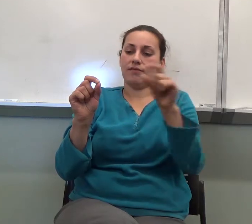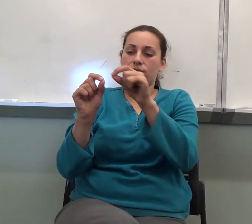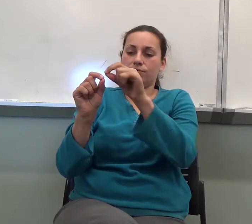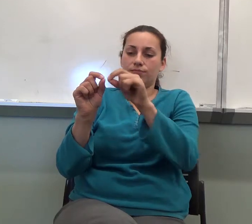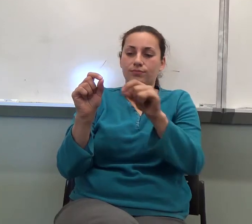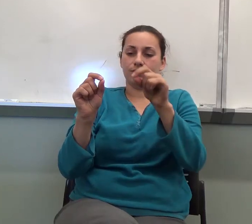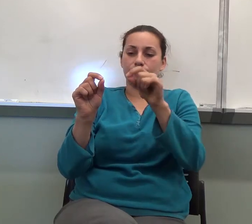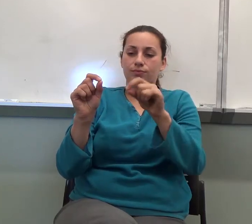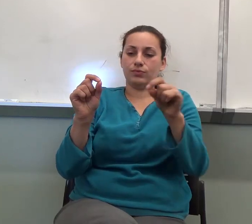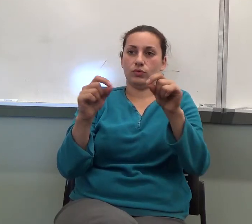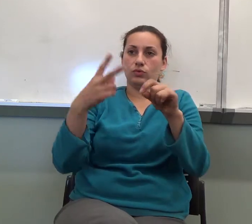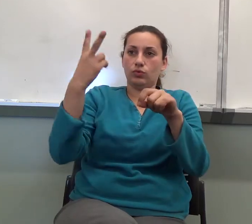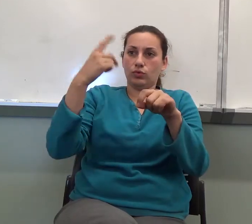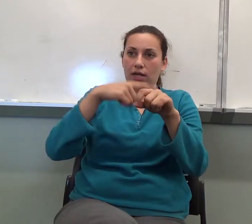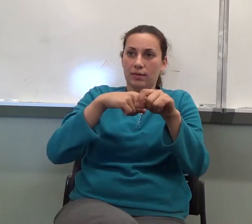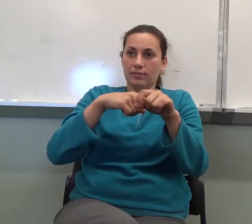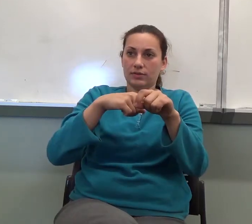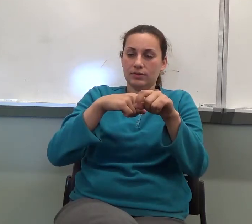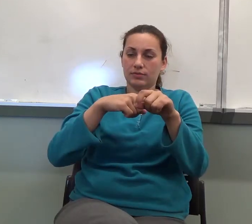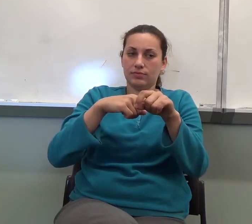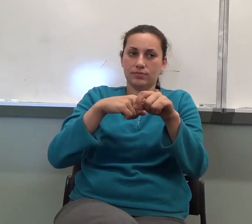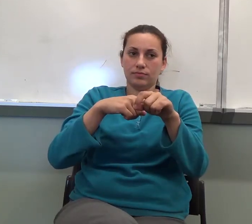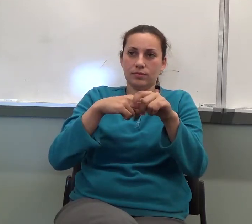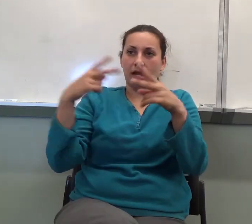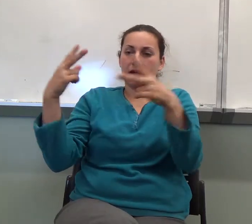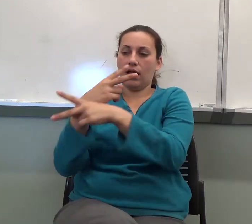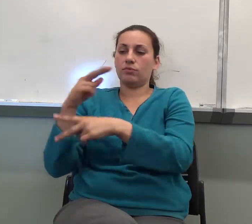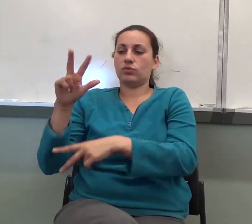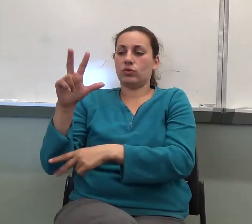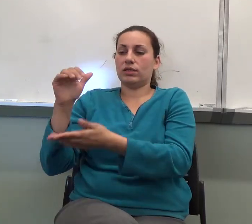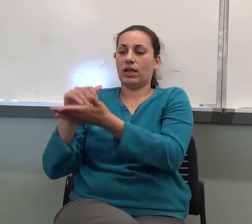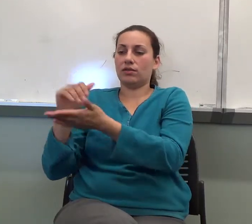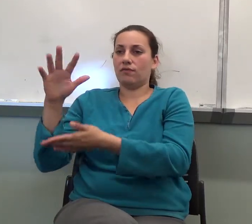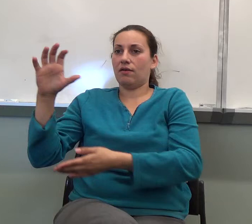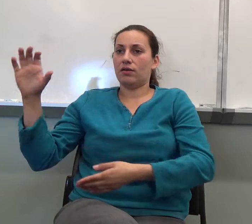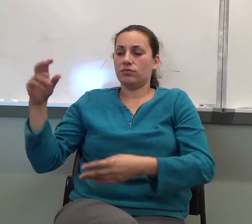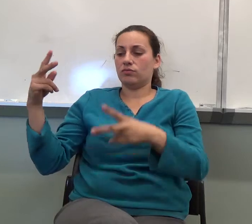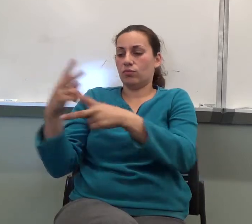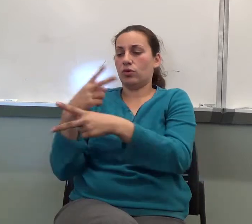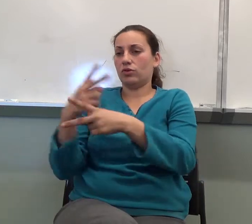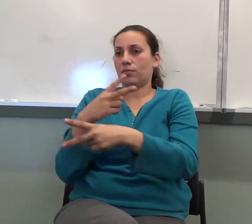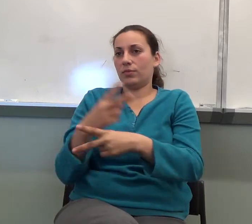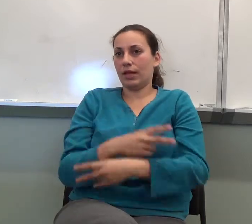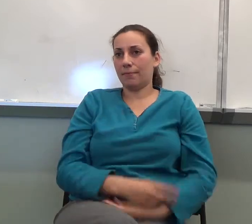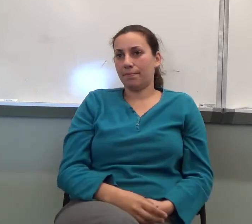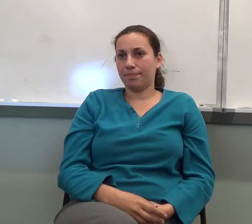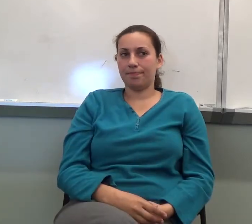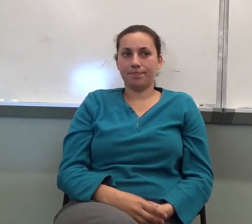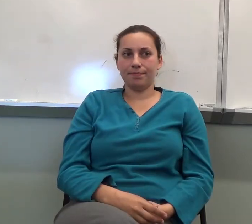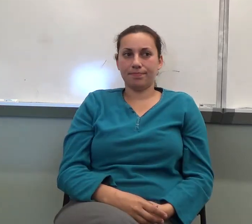3,500. And that's it. You multiply those two things, and you've got the amount of bonus he makes.